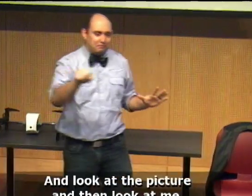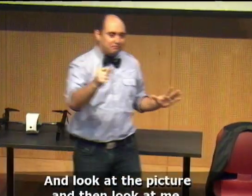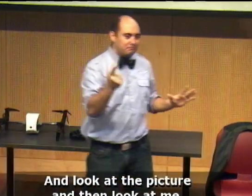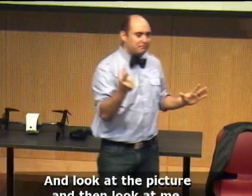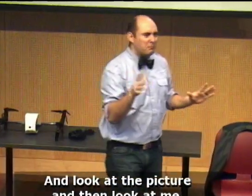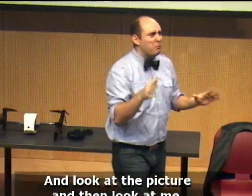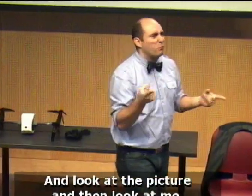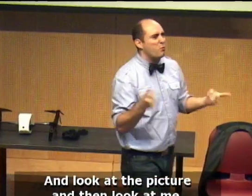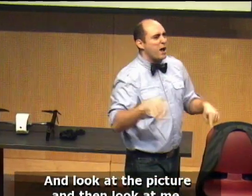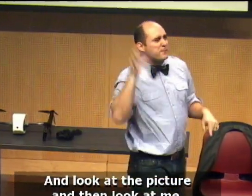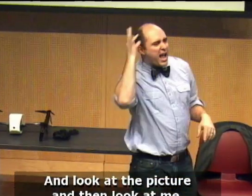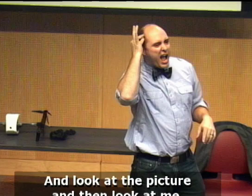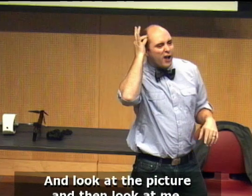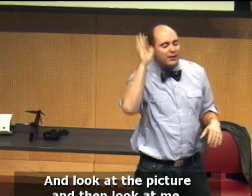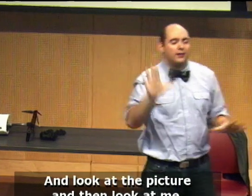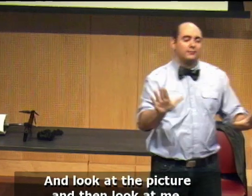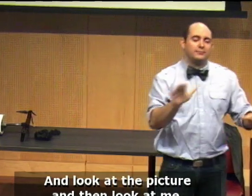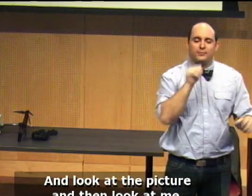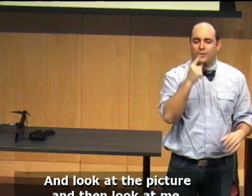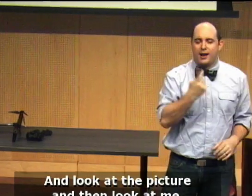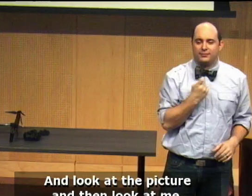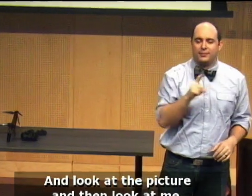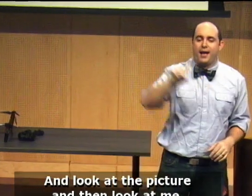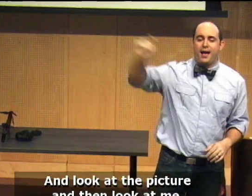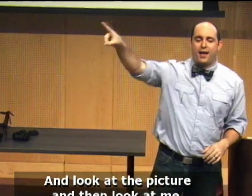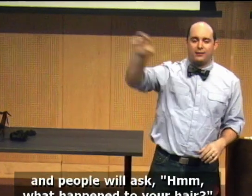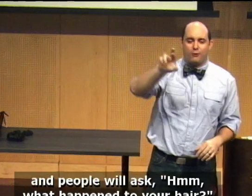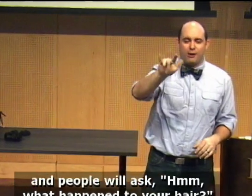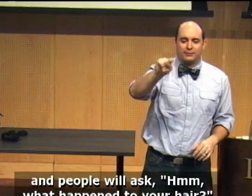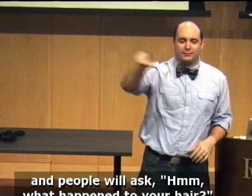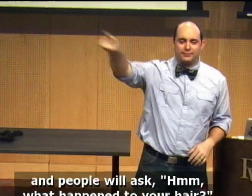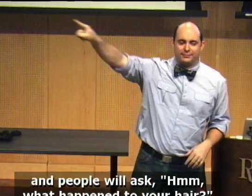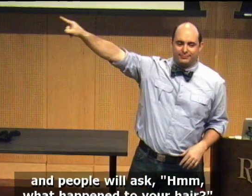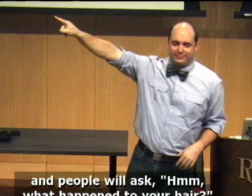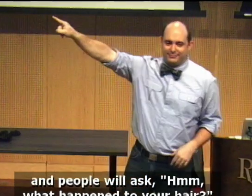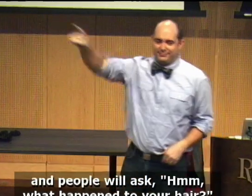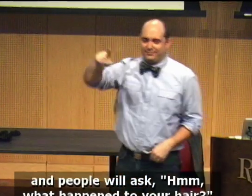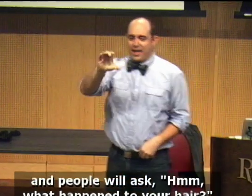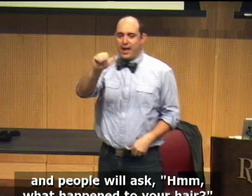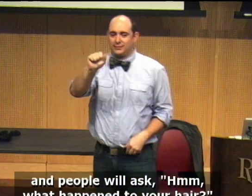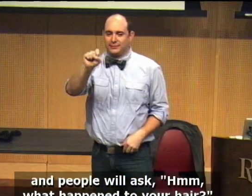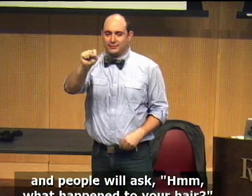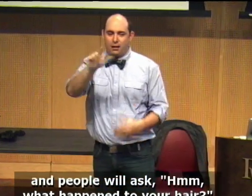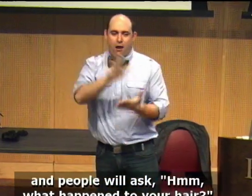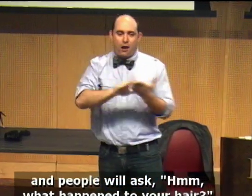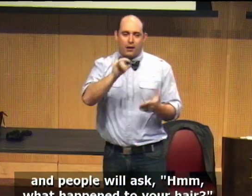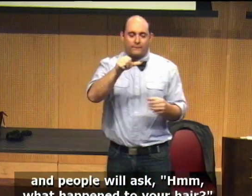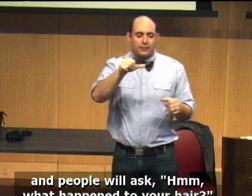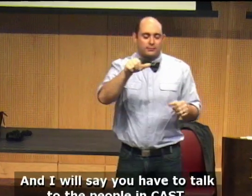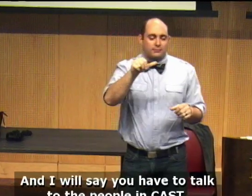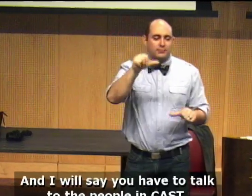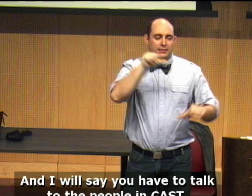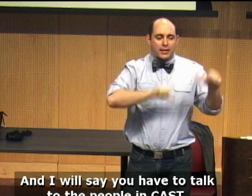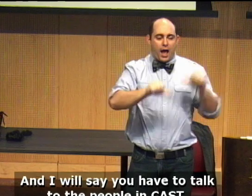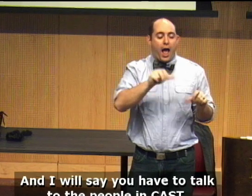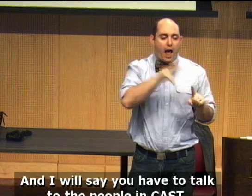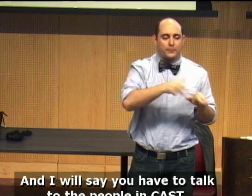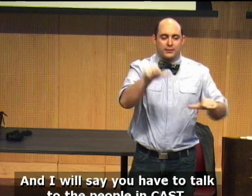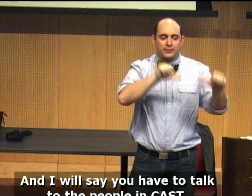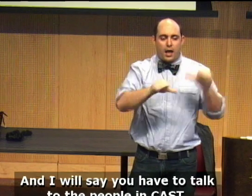And look at the picture, and then look at me, and people will ask, what happened to your hair? And I will say, you have to talk to